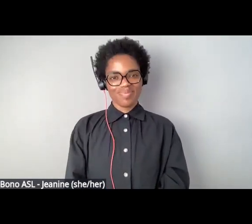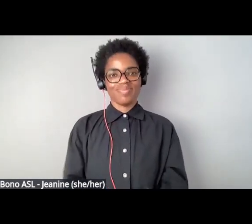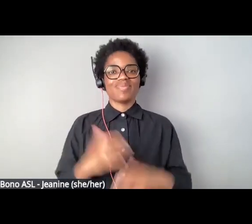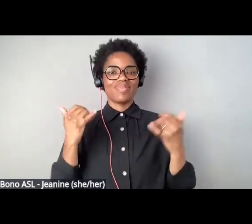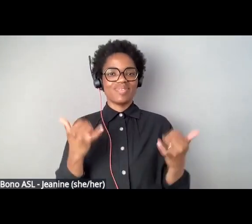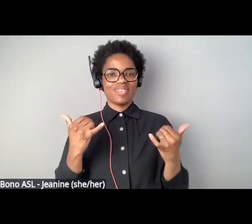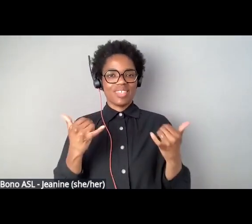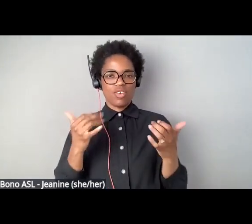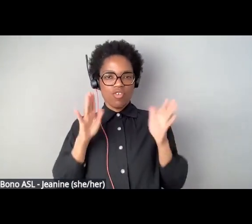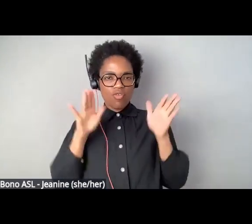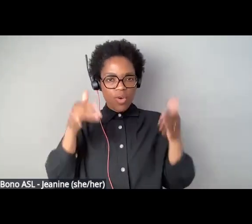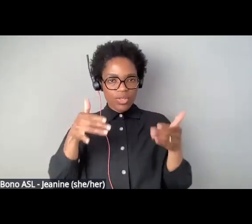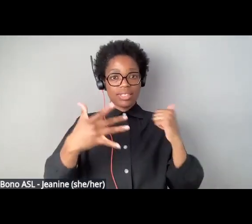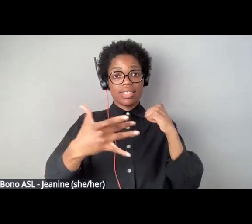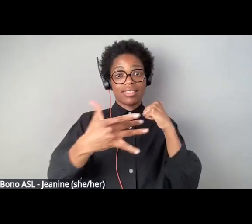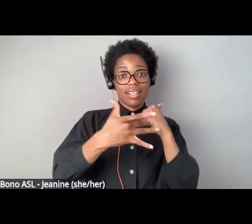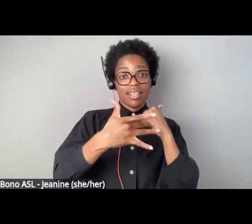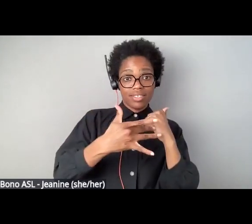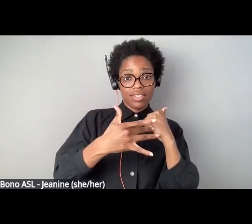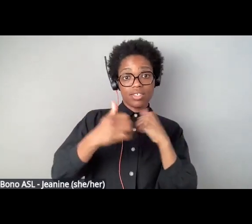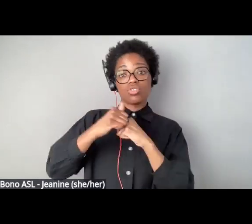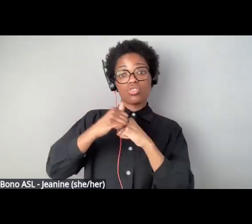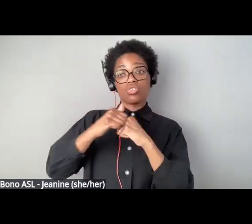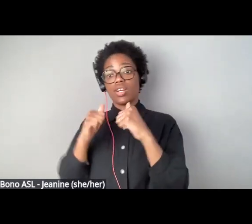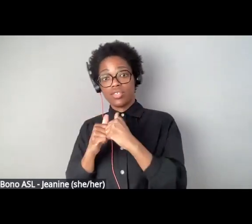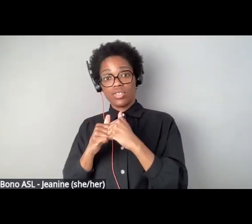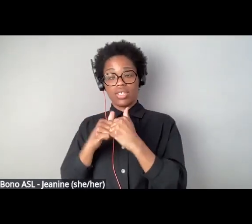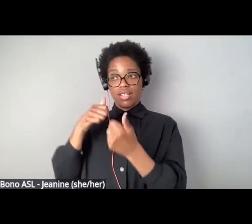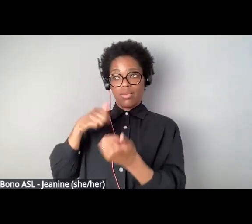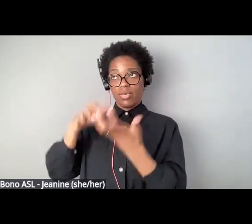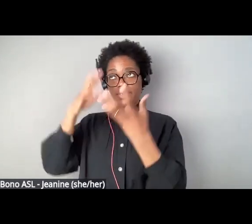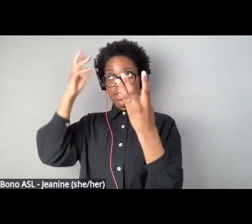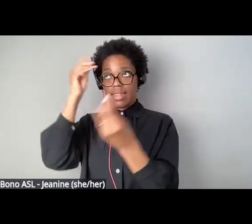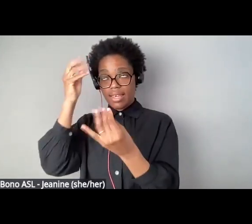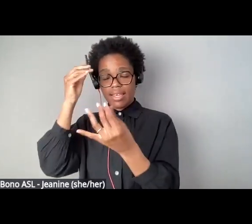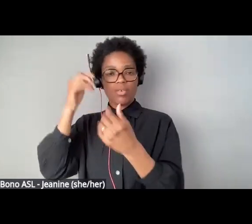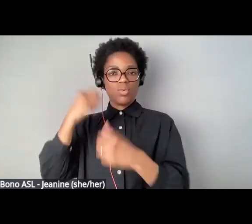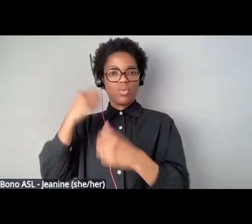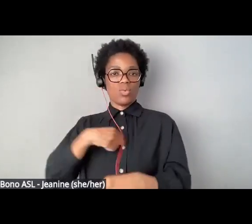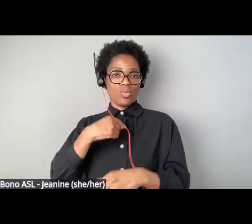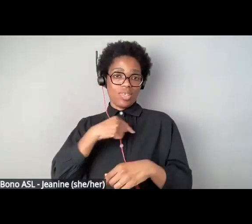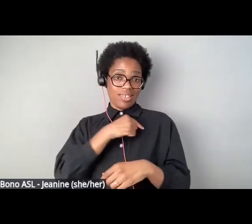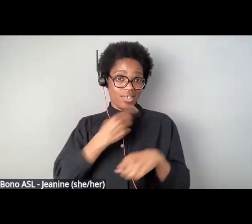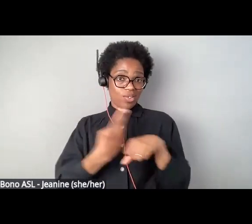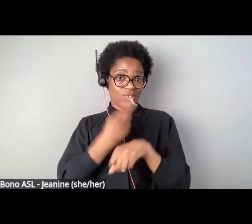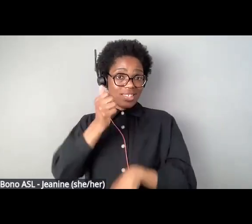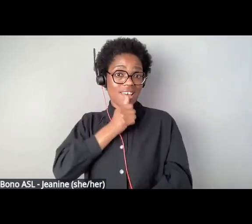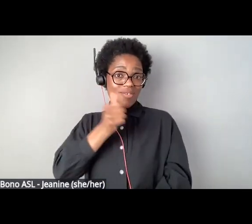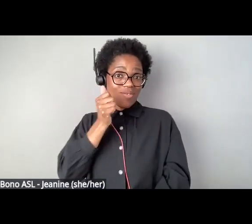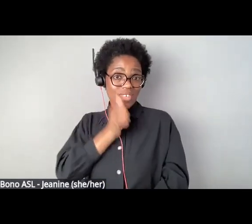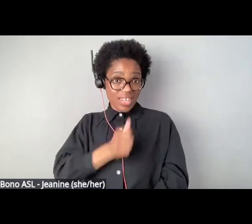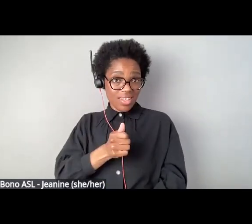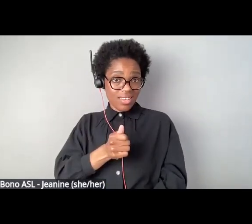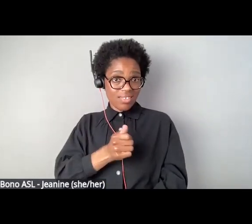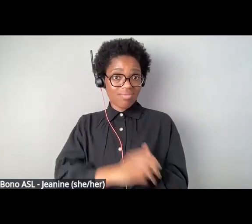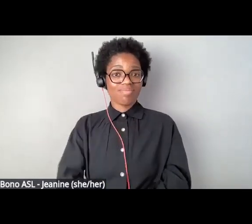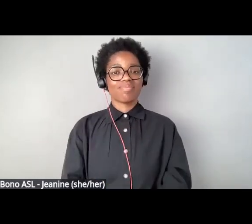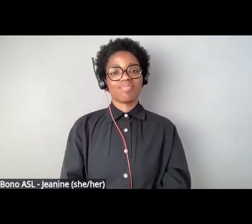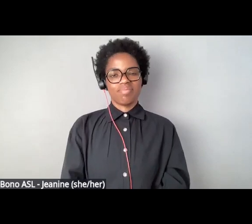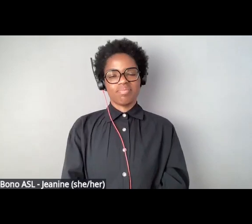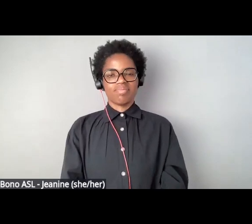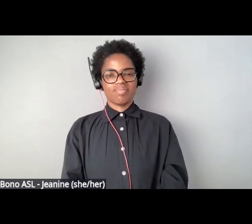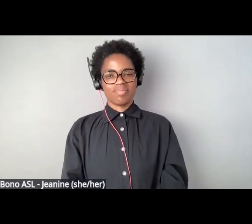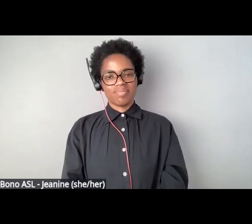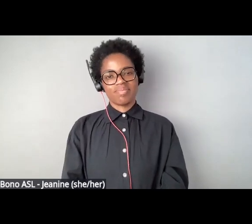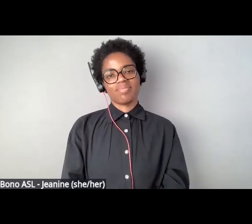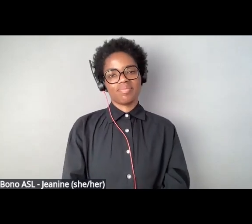technologies, structures, and ways of thinking we use every day, in the words of Adrienne Wong. I said this last time, but it's